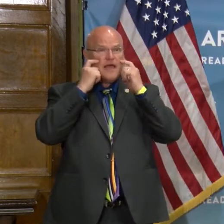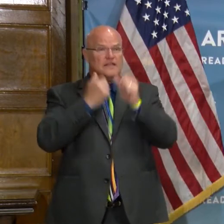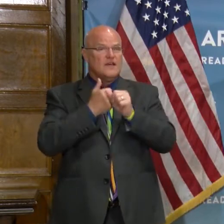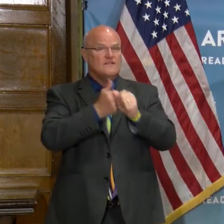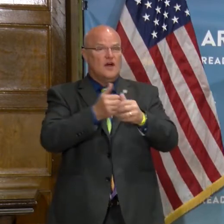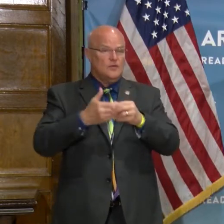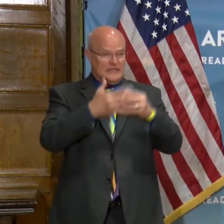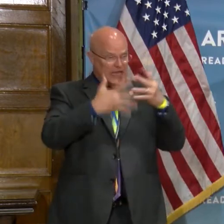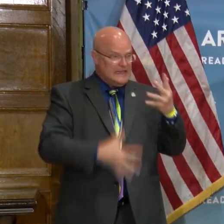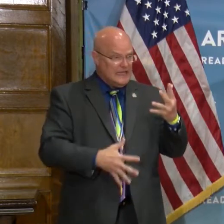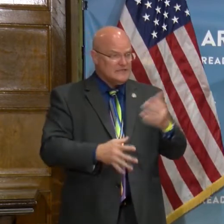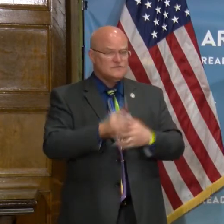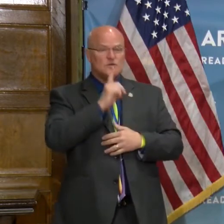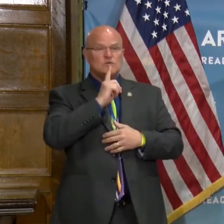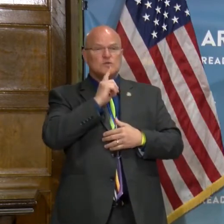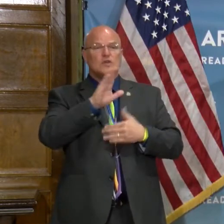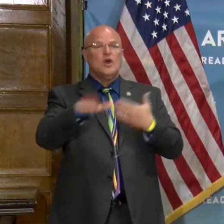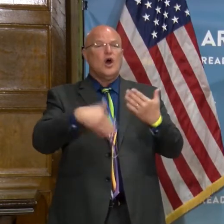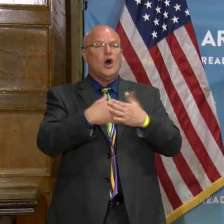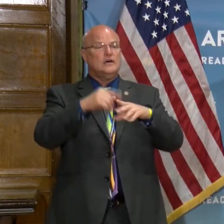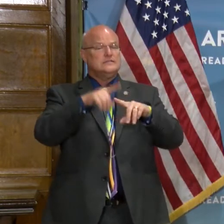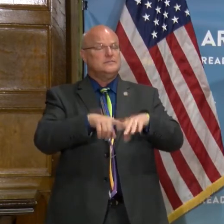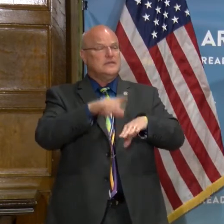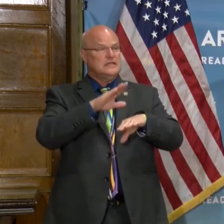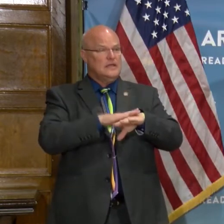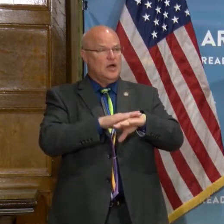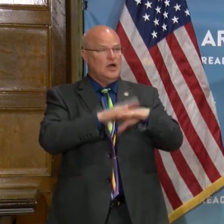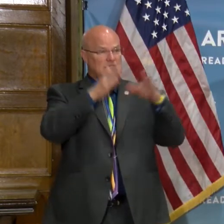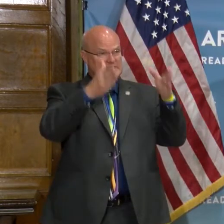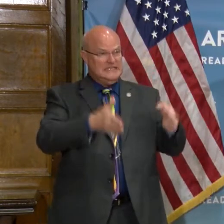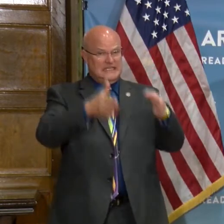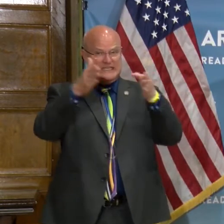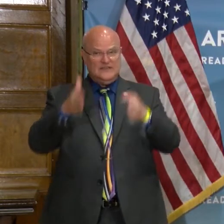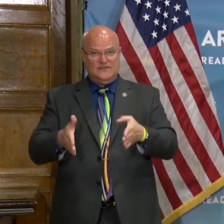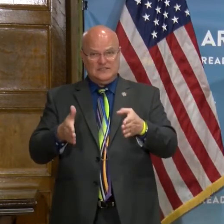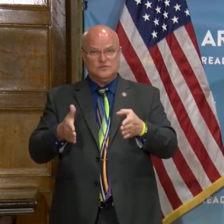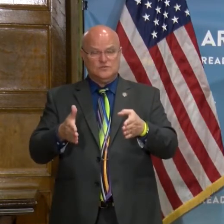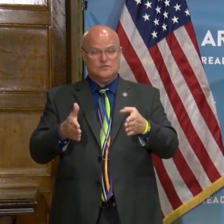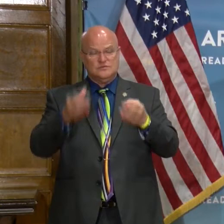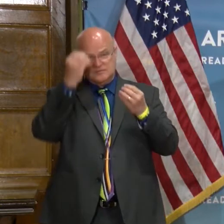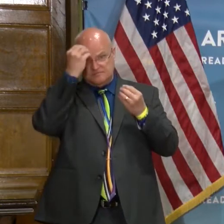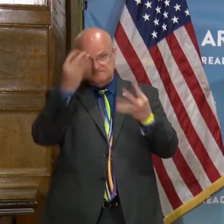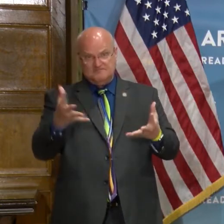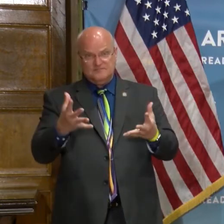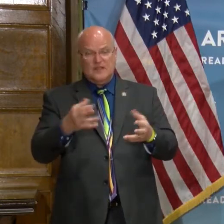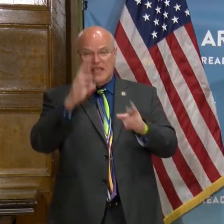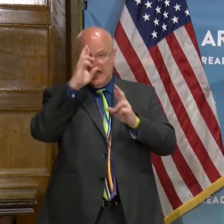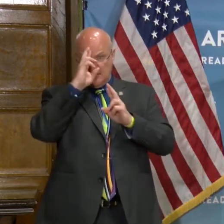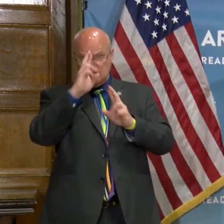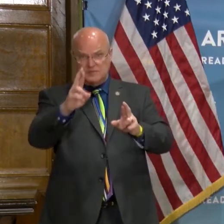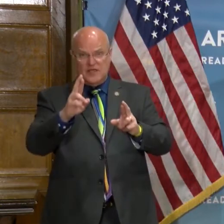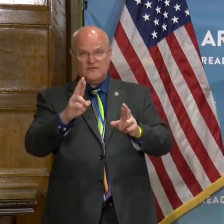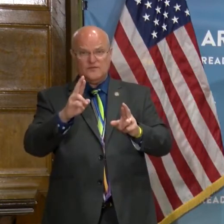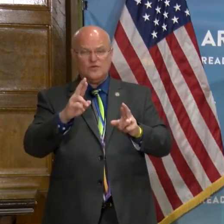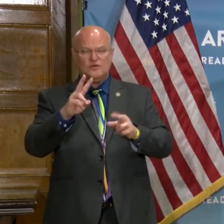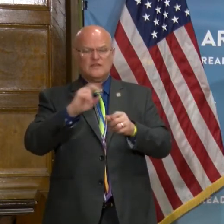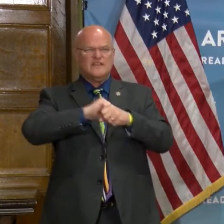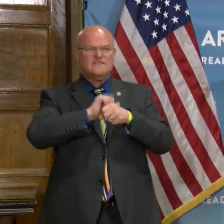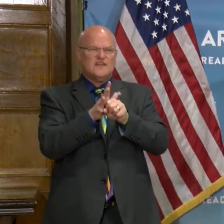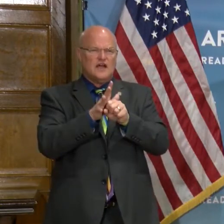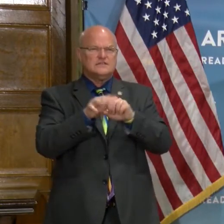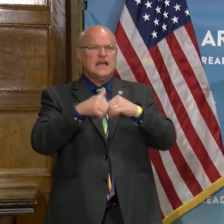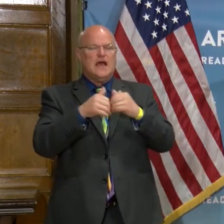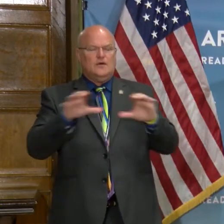the guidelines. So it's really all dependent upon individual discipline and respect for this virus as to how